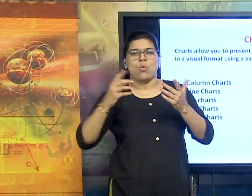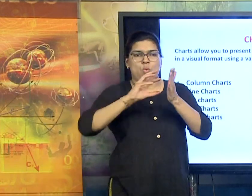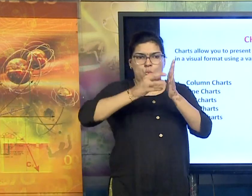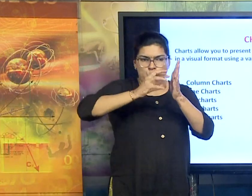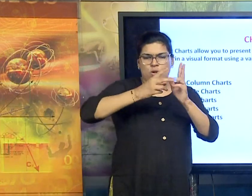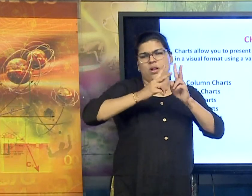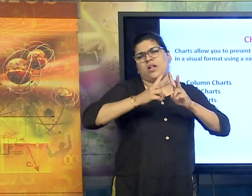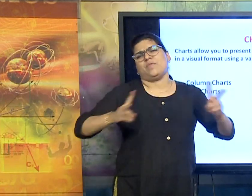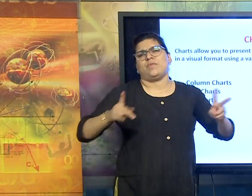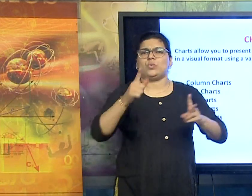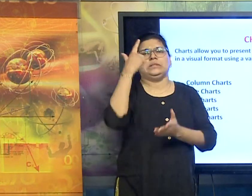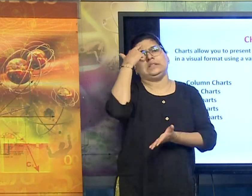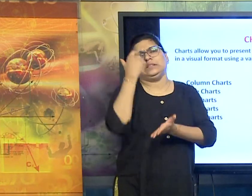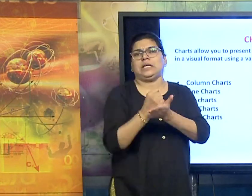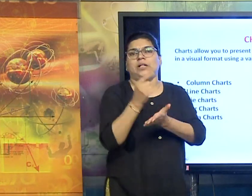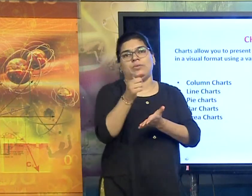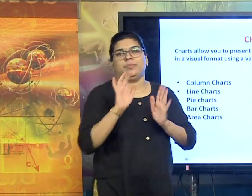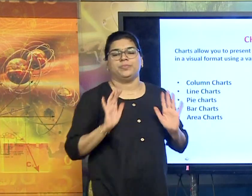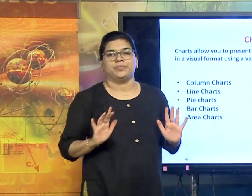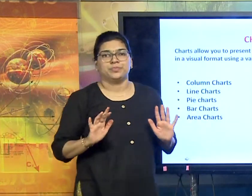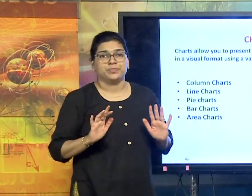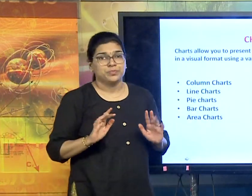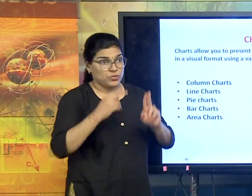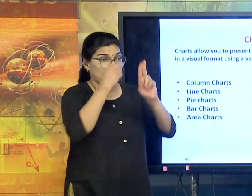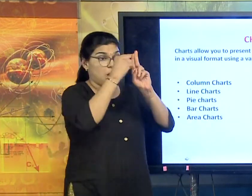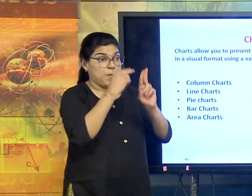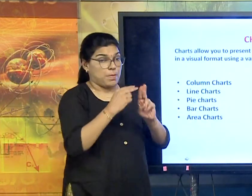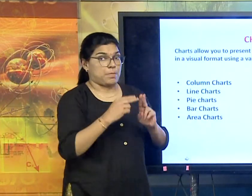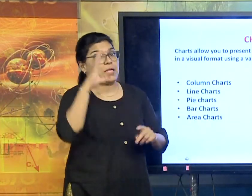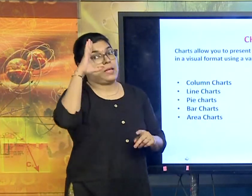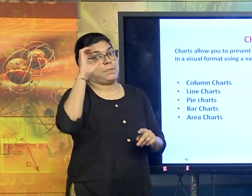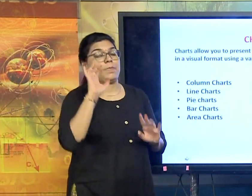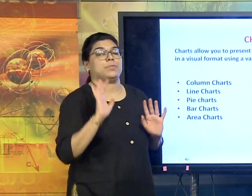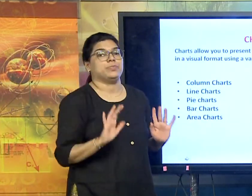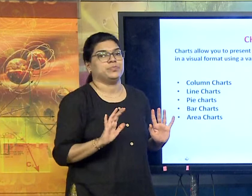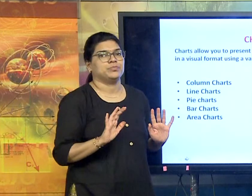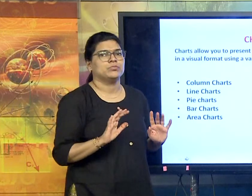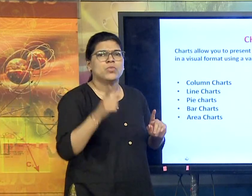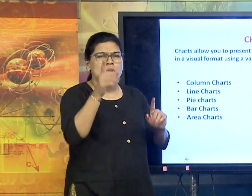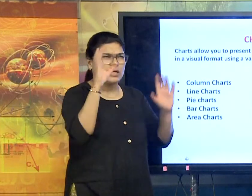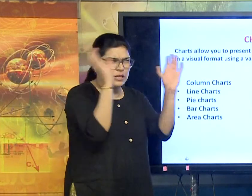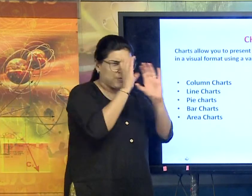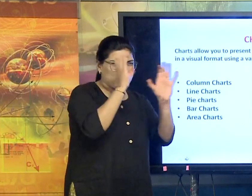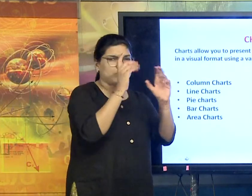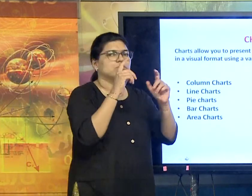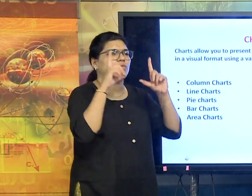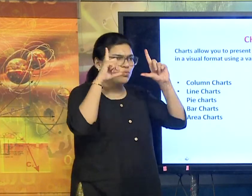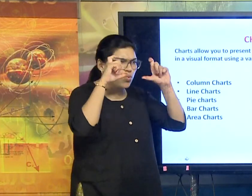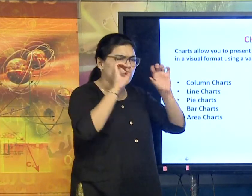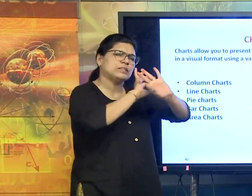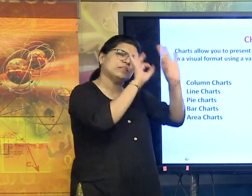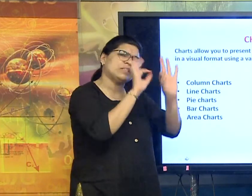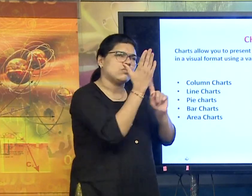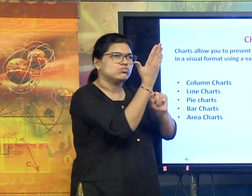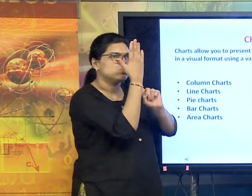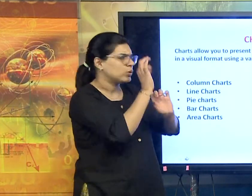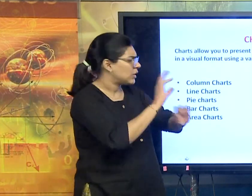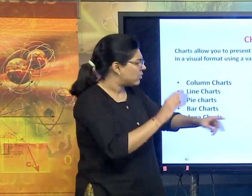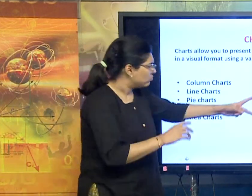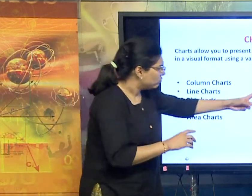Sometimes there are different colors and also different shapes are shown there. So you all have to remember all these charts'